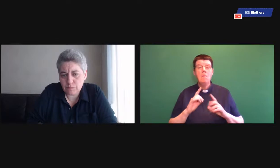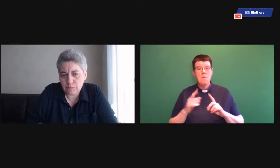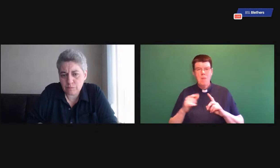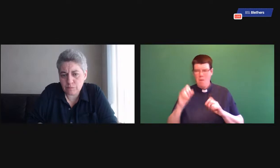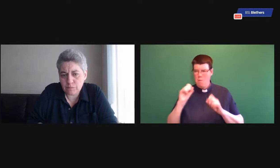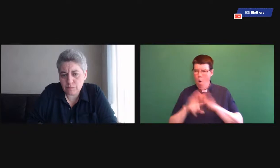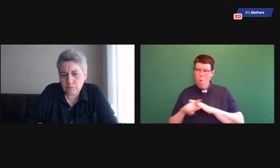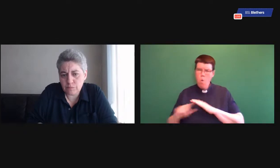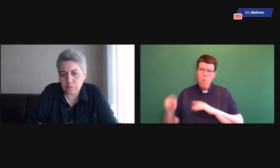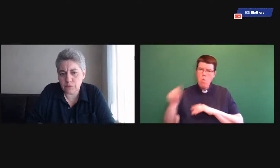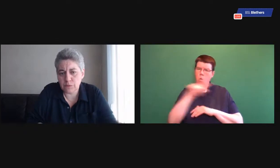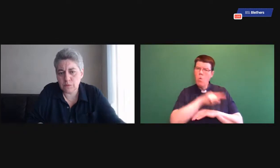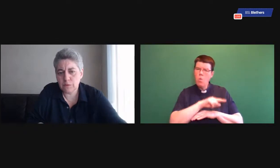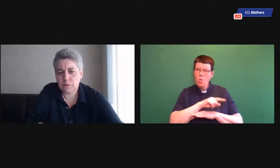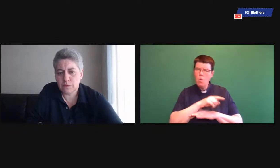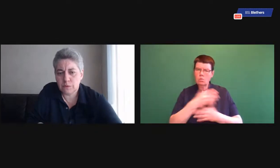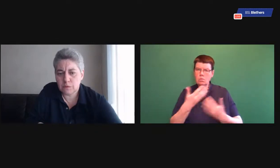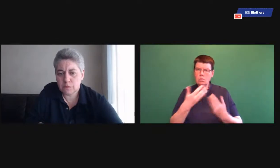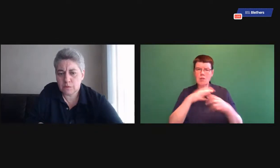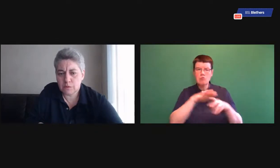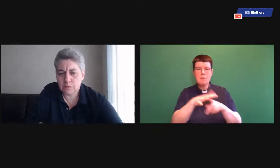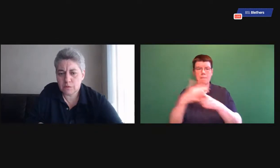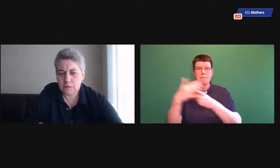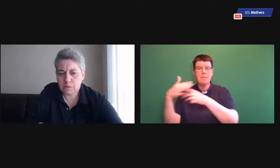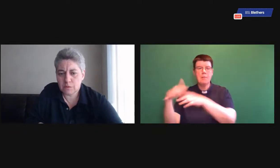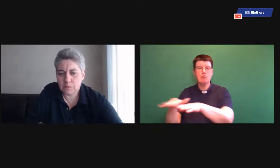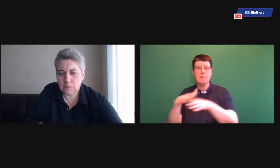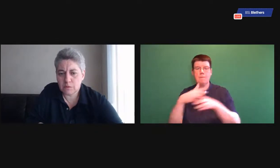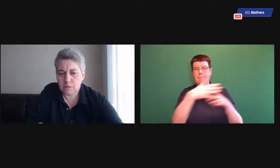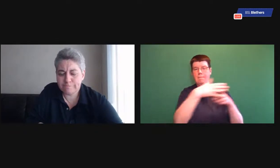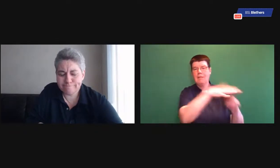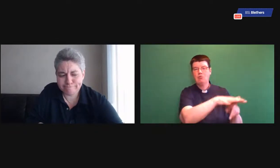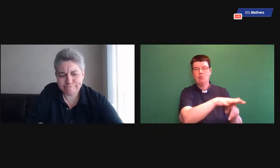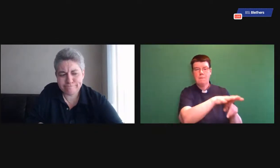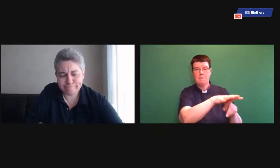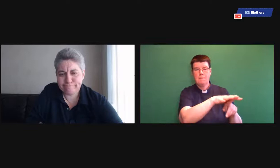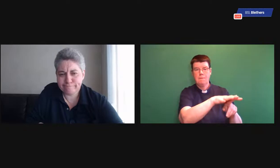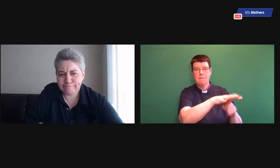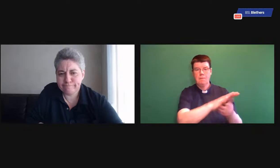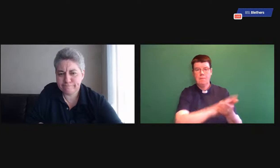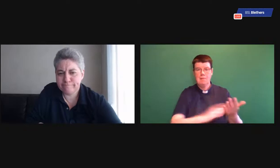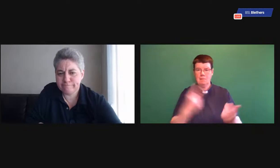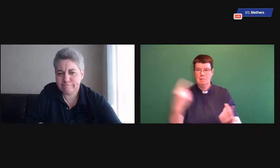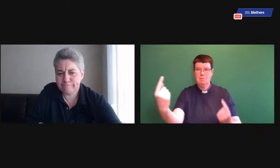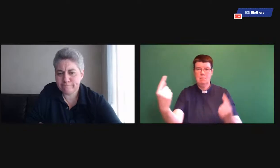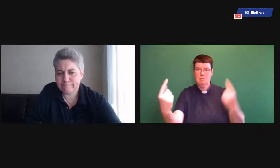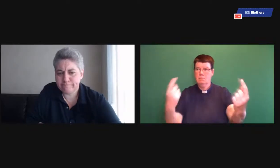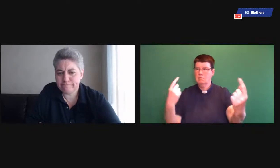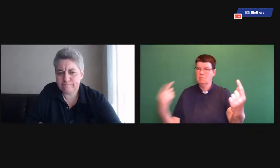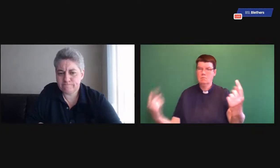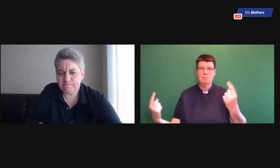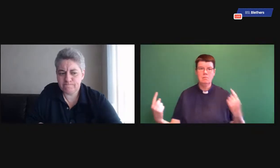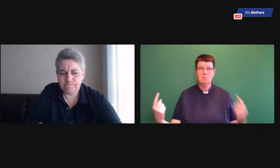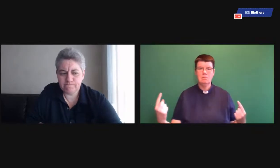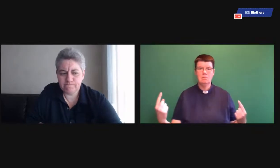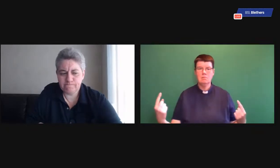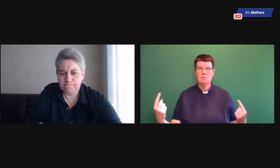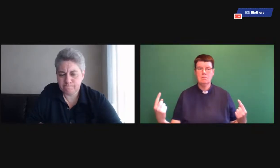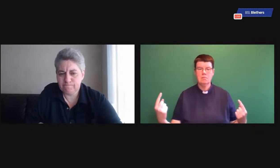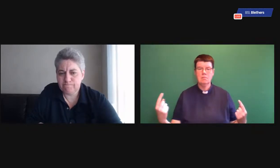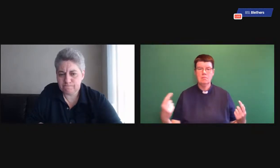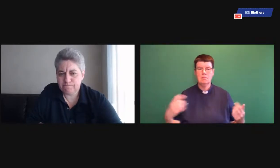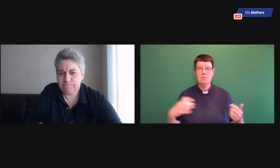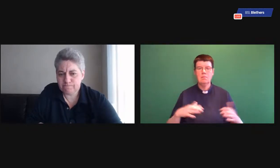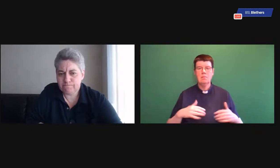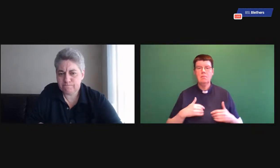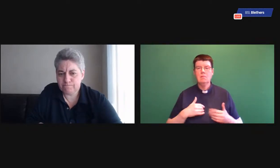minister. But most, of the deaf kids have been put into mainstream, so they're